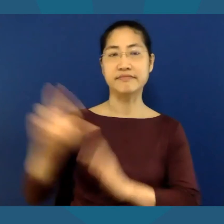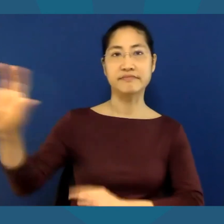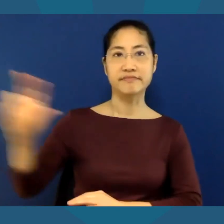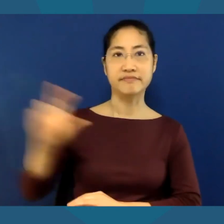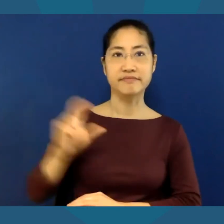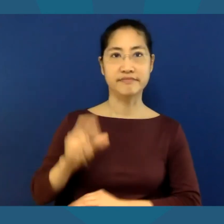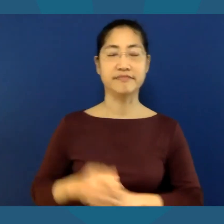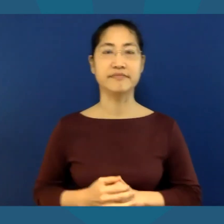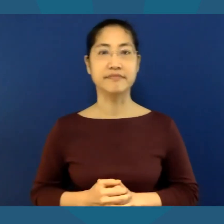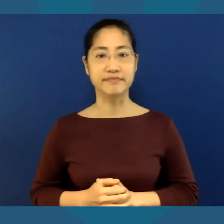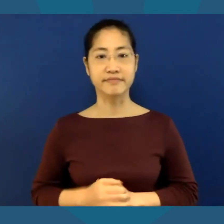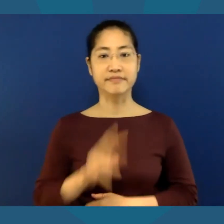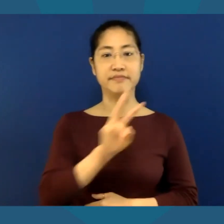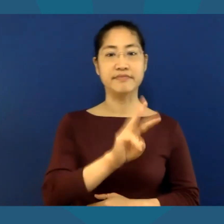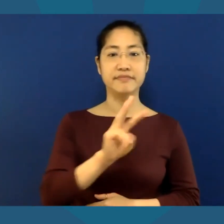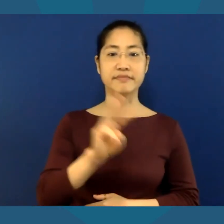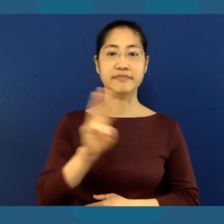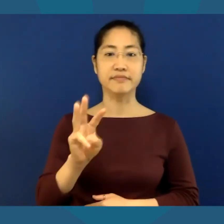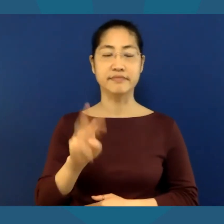Campaign funding, participating.